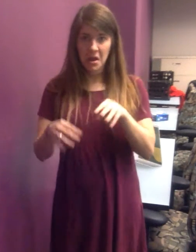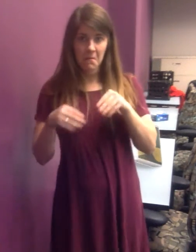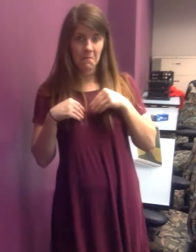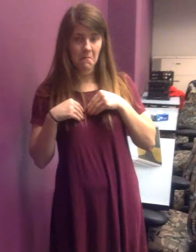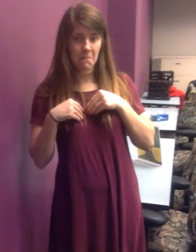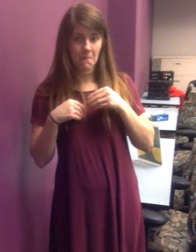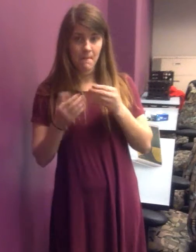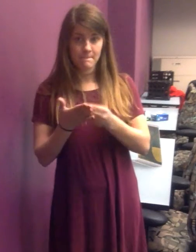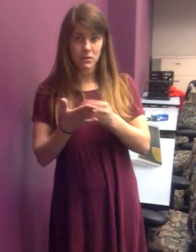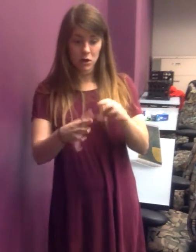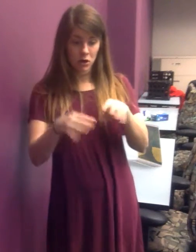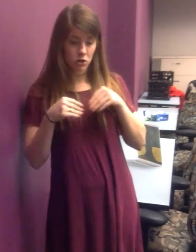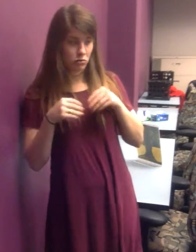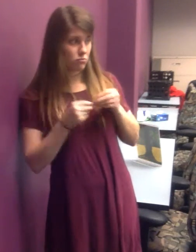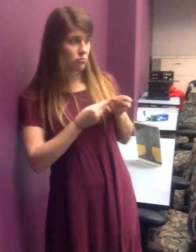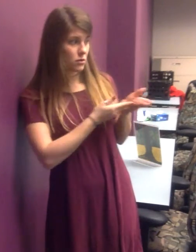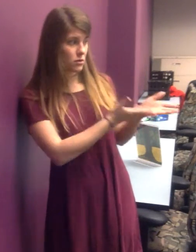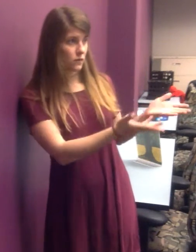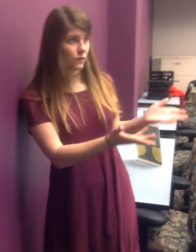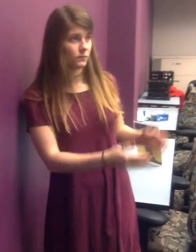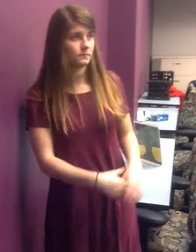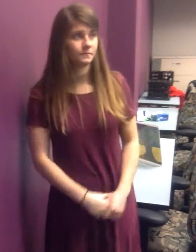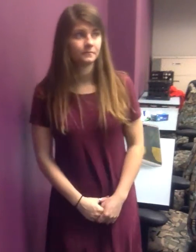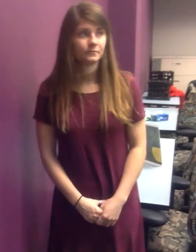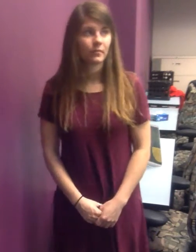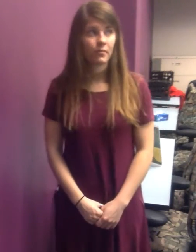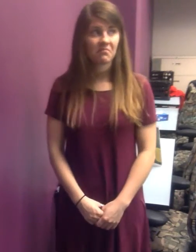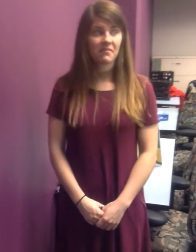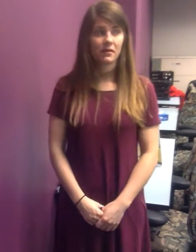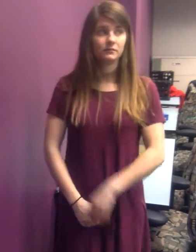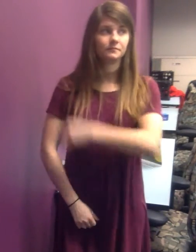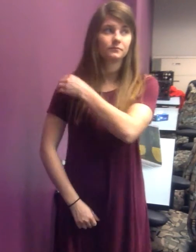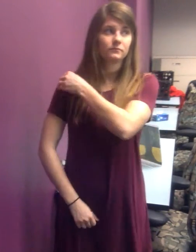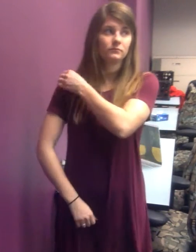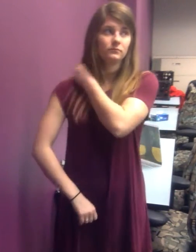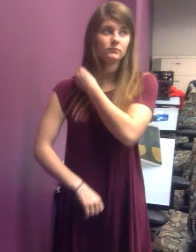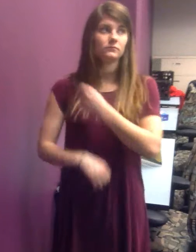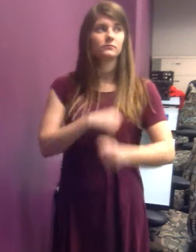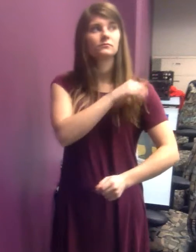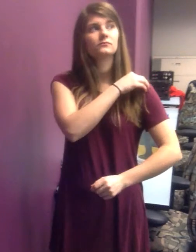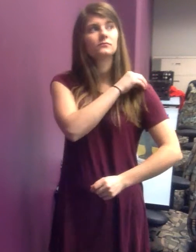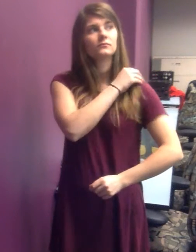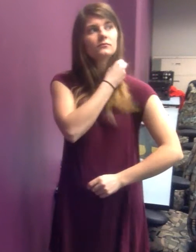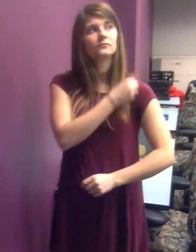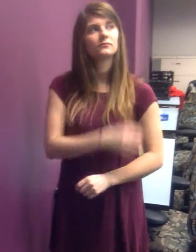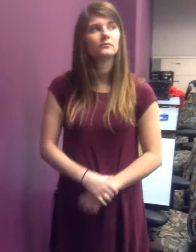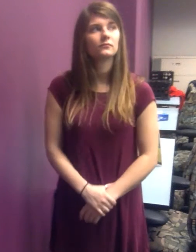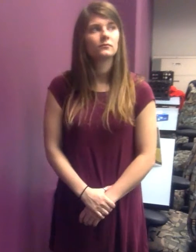The scientists who are pushing this scab have a political agenda. It's a Marxist agenda. Of